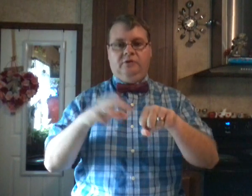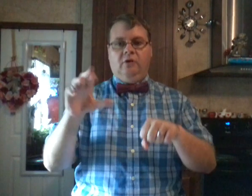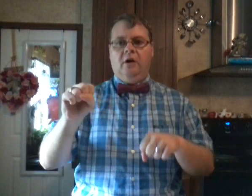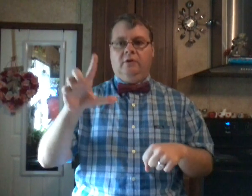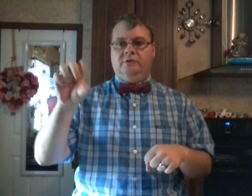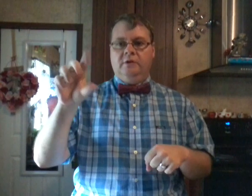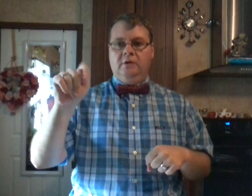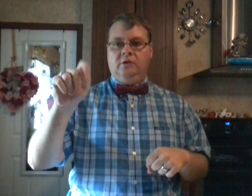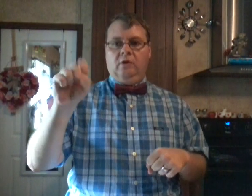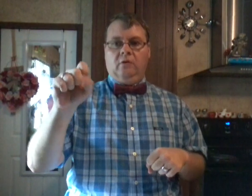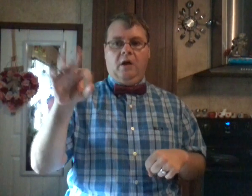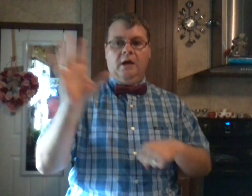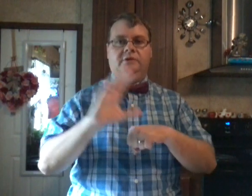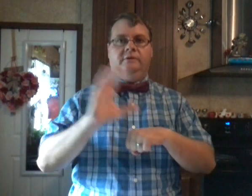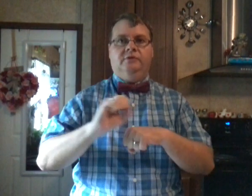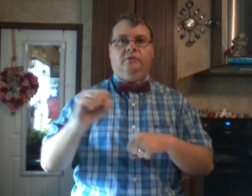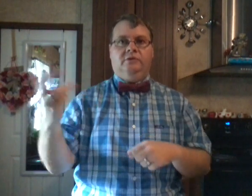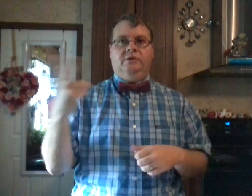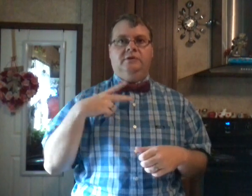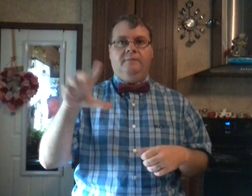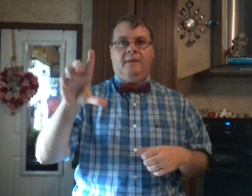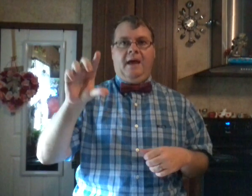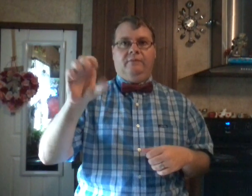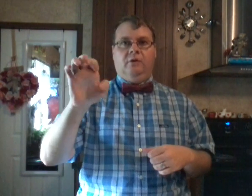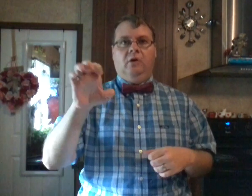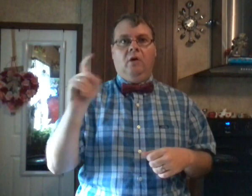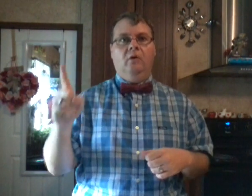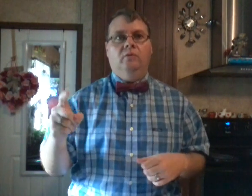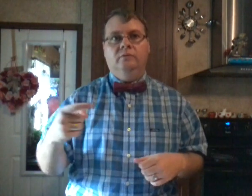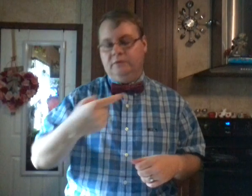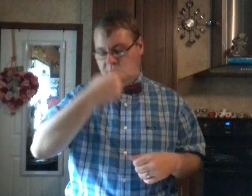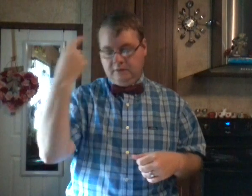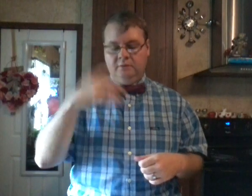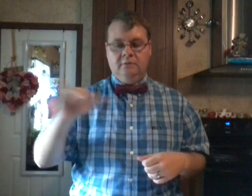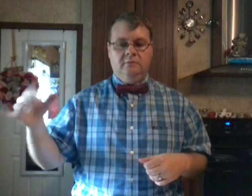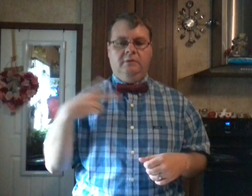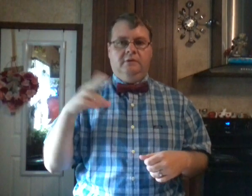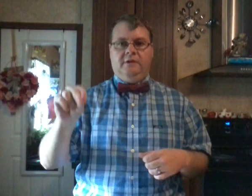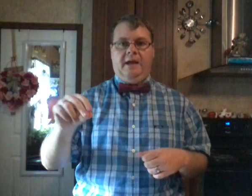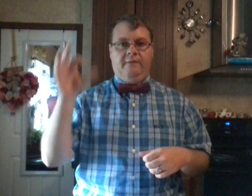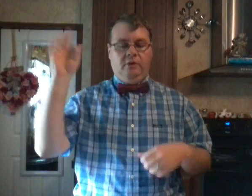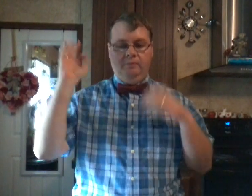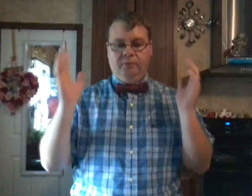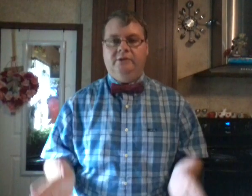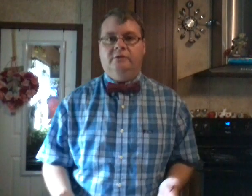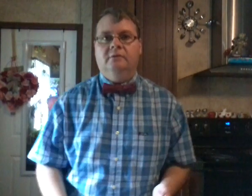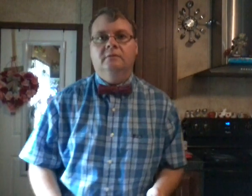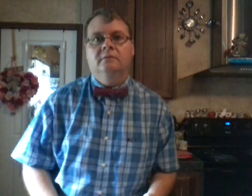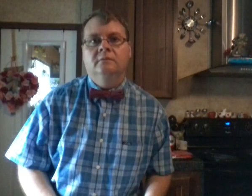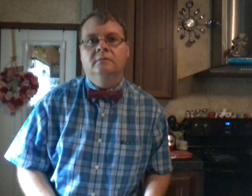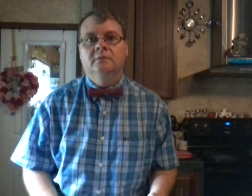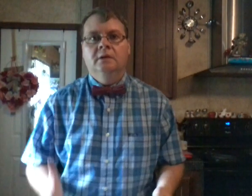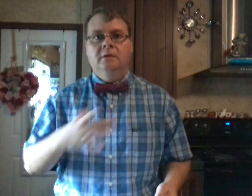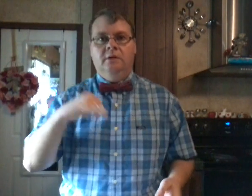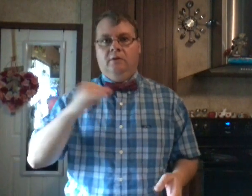for starters, you know, lots of churches have closed because they have no preacher. You